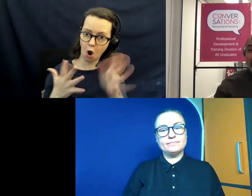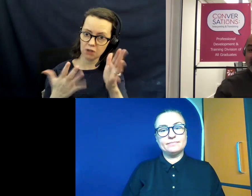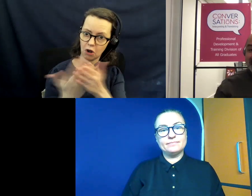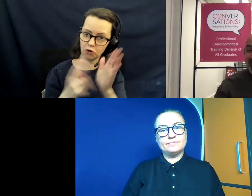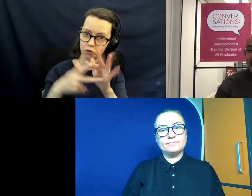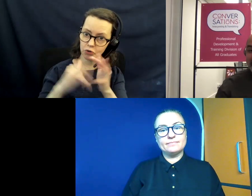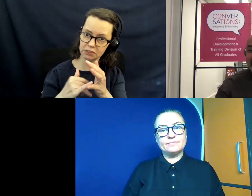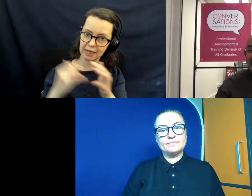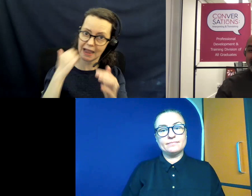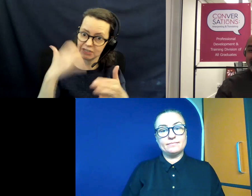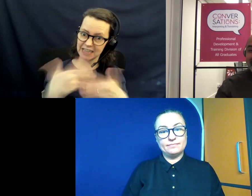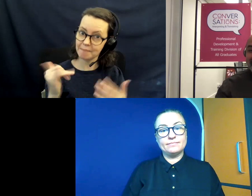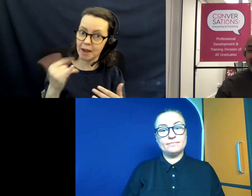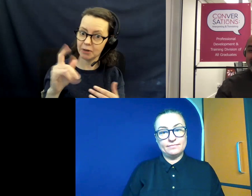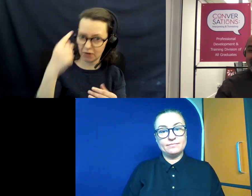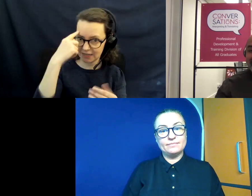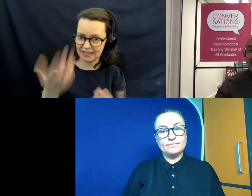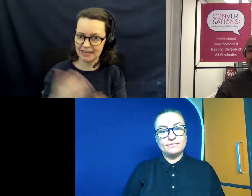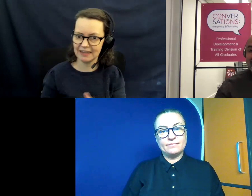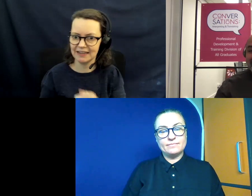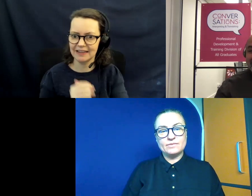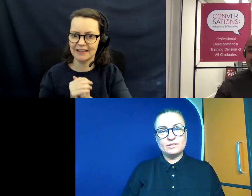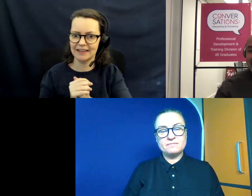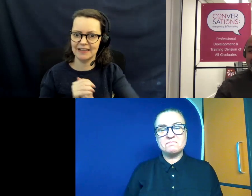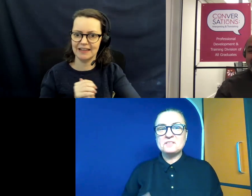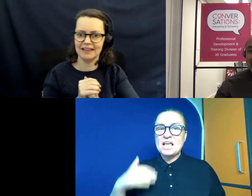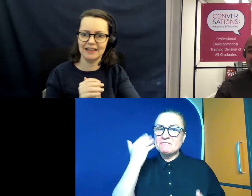hopefully maybe daily bulletins.